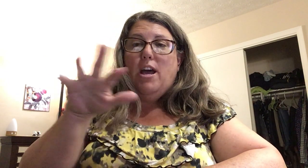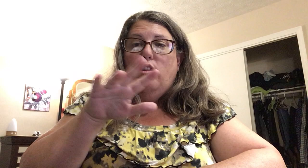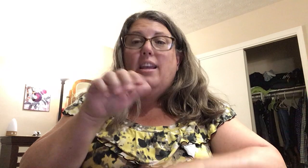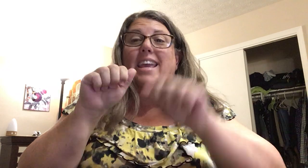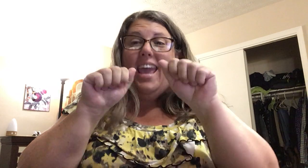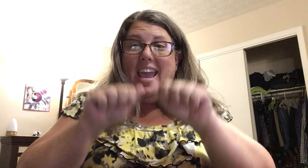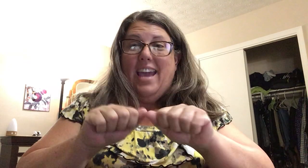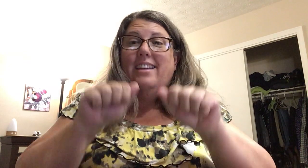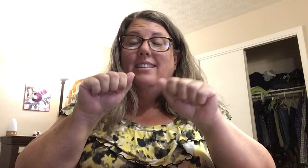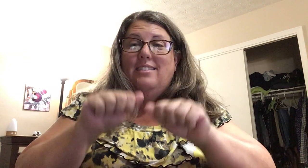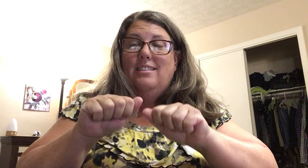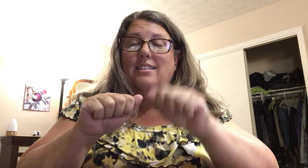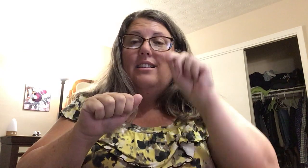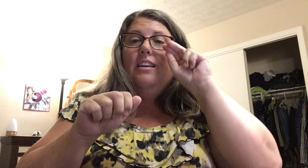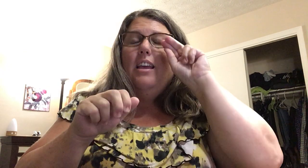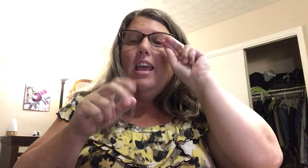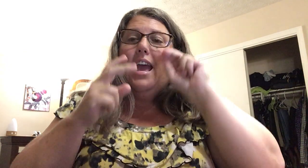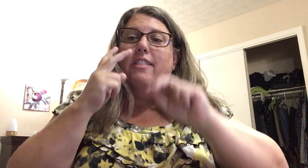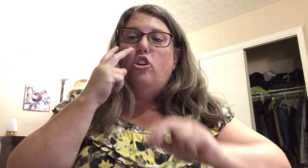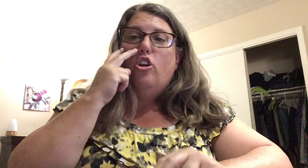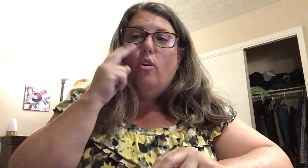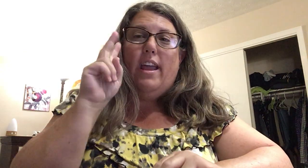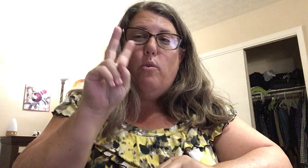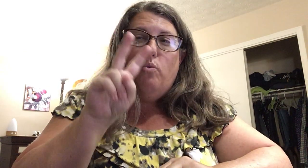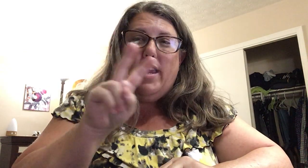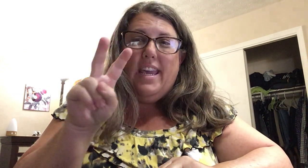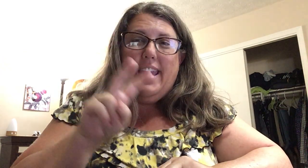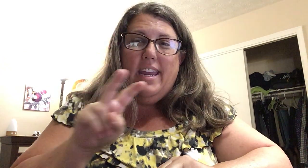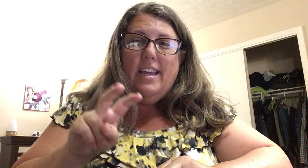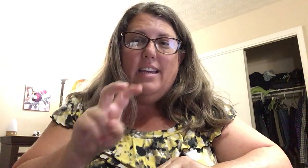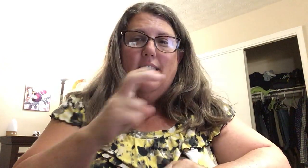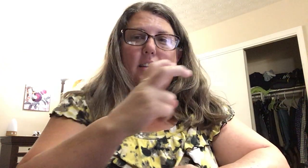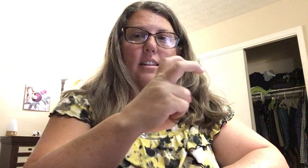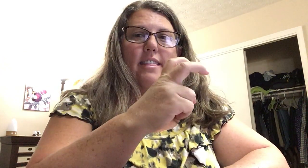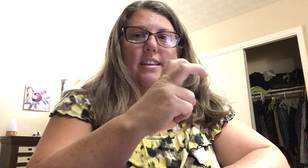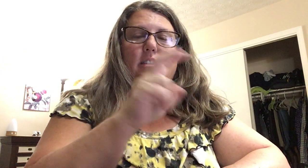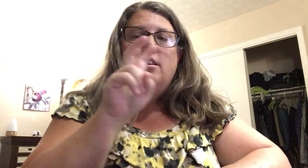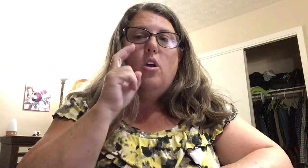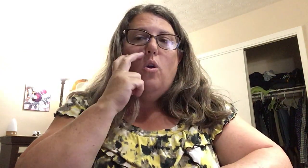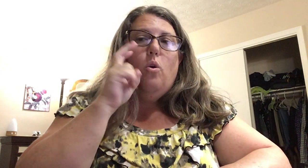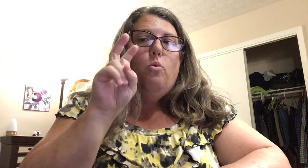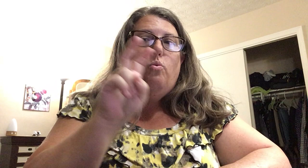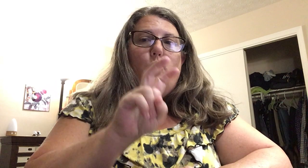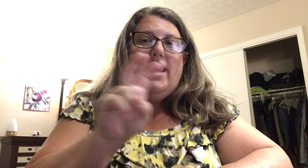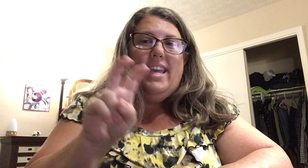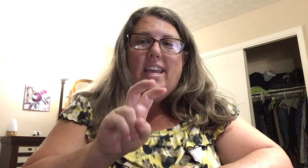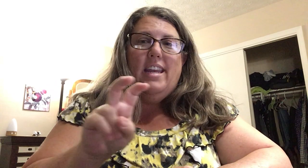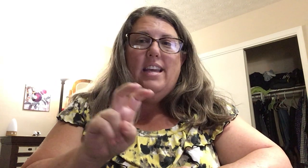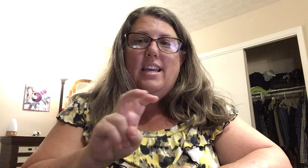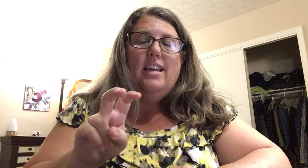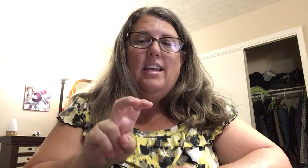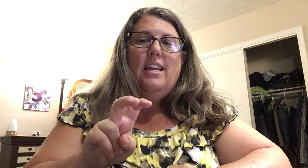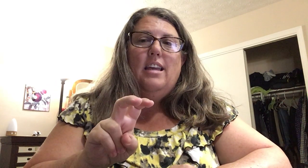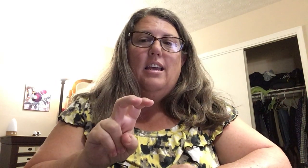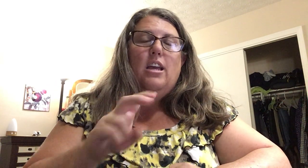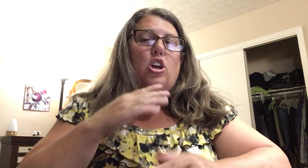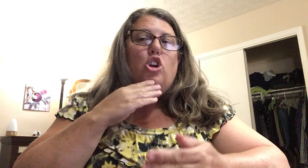fingerspell can, and then you're going to go like read, like this. Read,